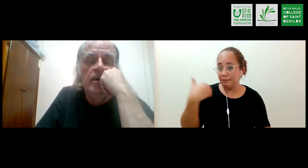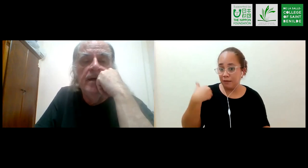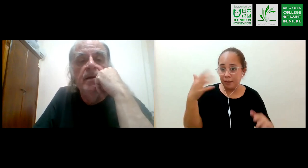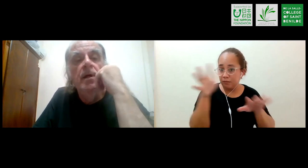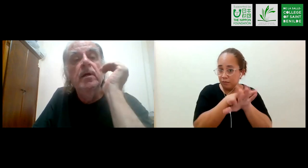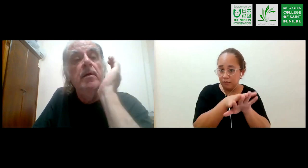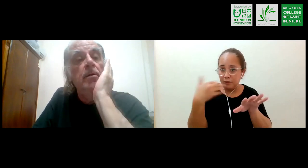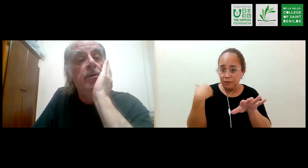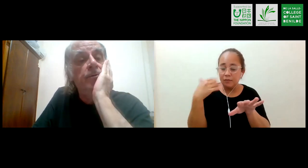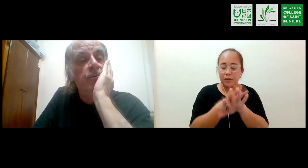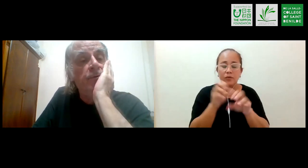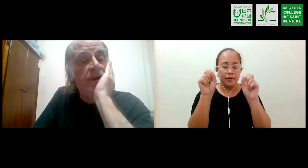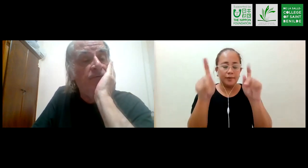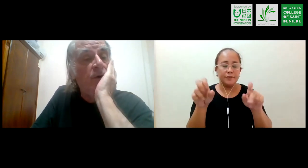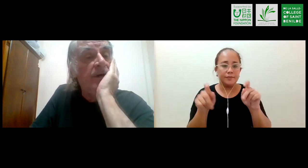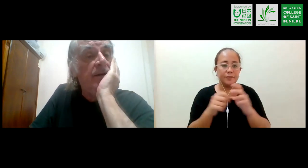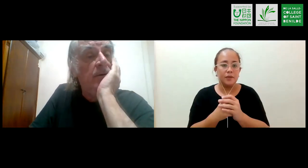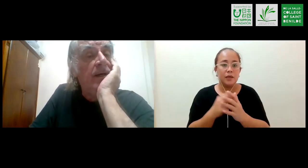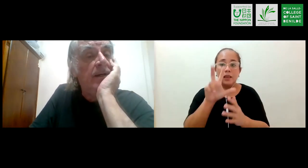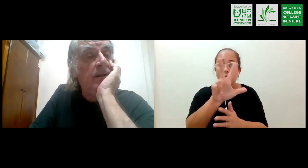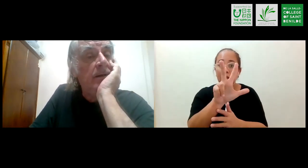Okay. 3 and 4 together or not?